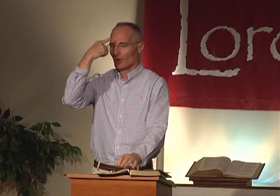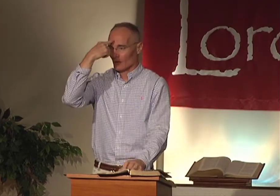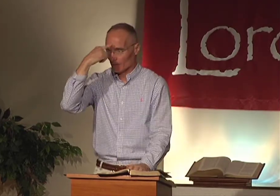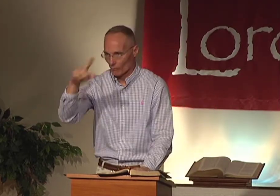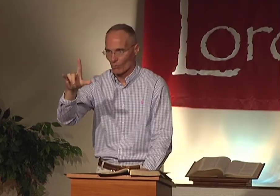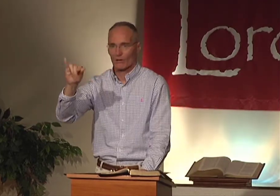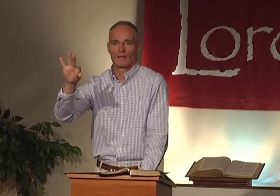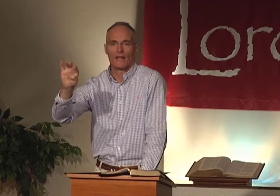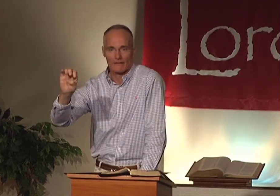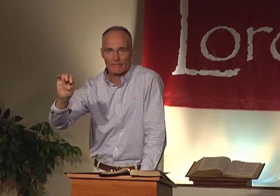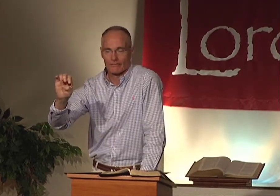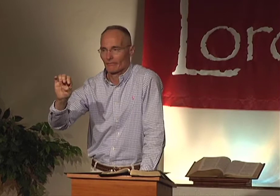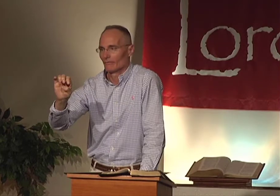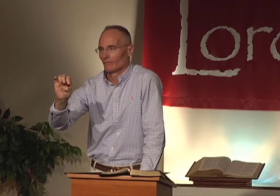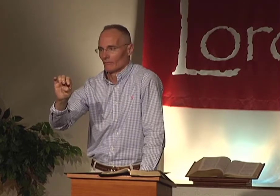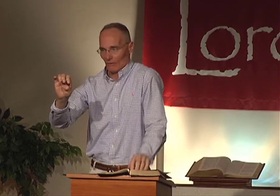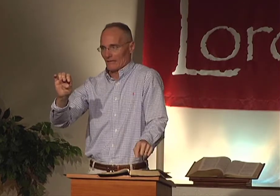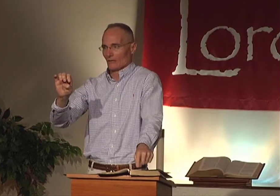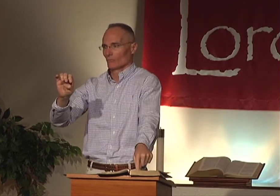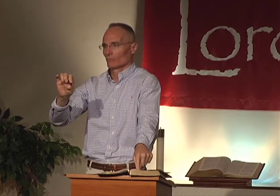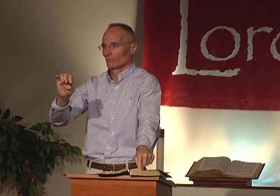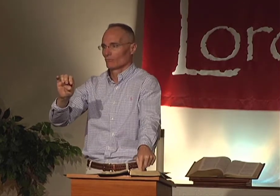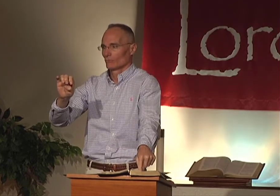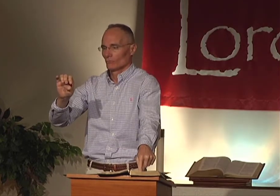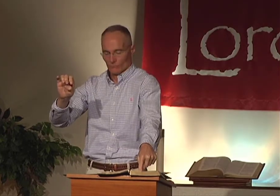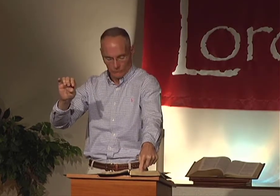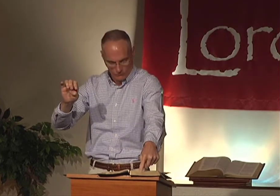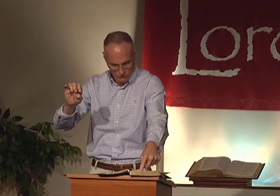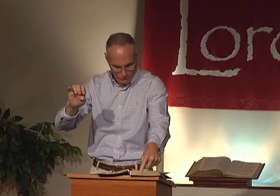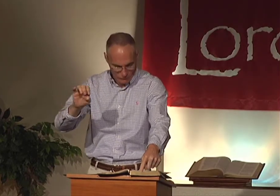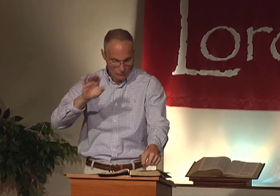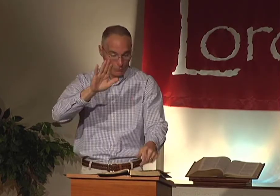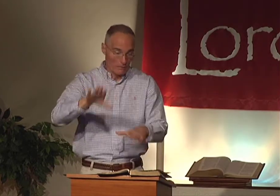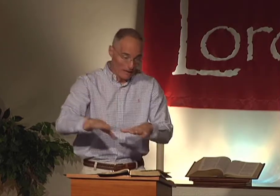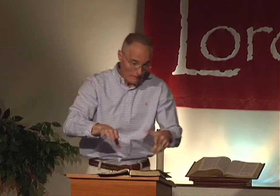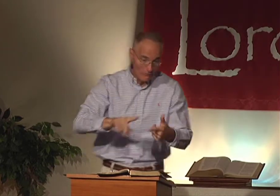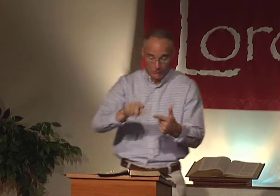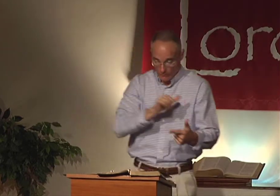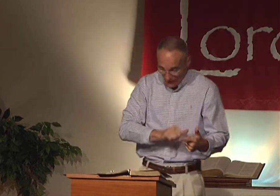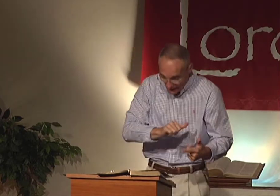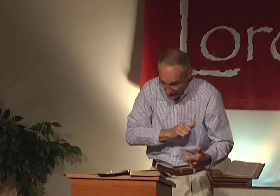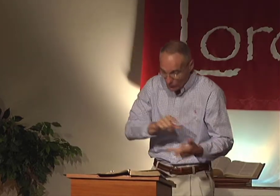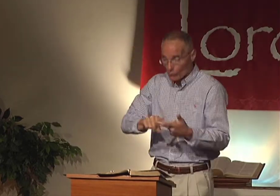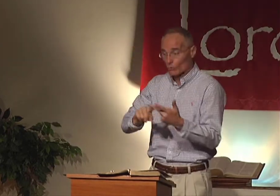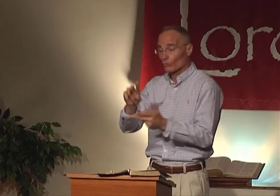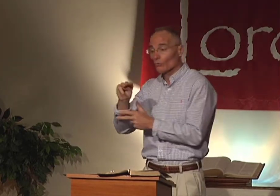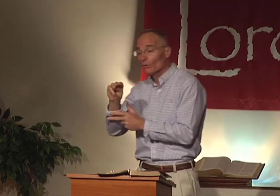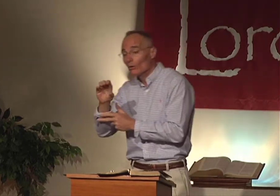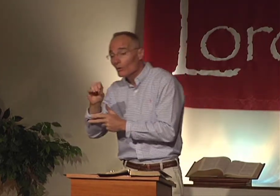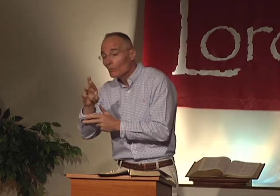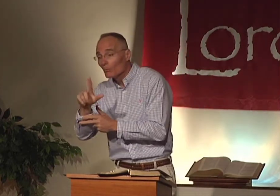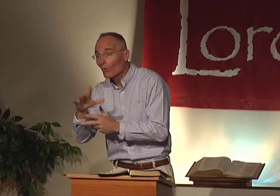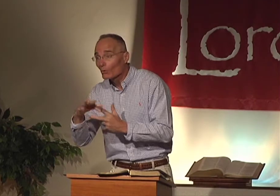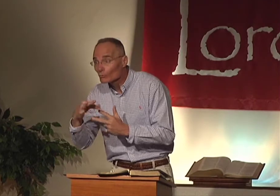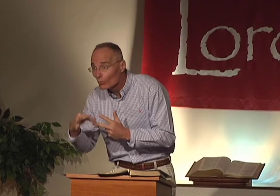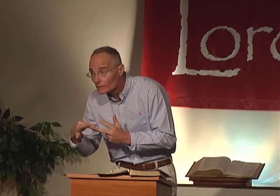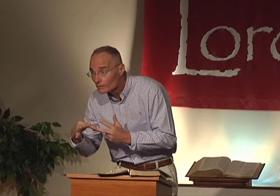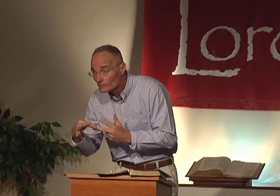your boundary for life. It's all right here. Your actions, your attitudes, your